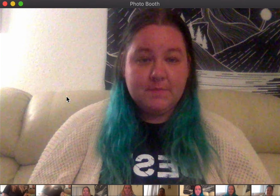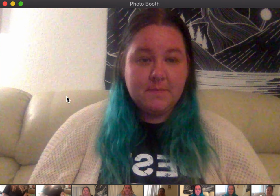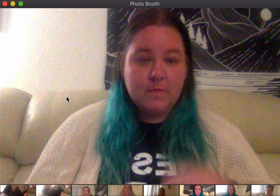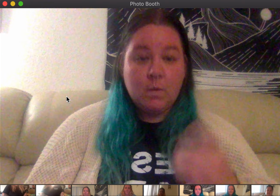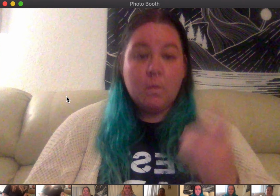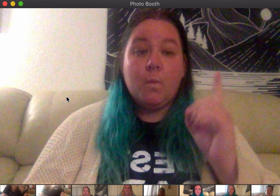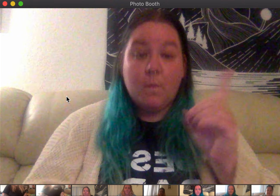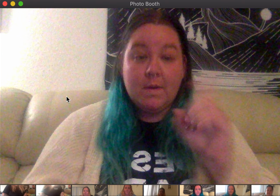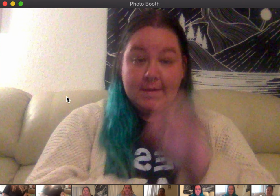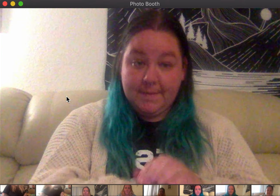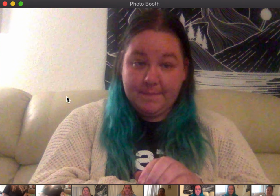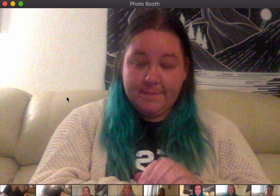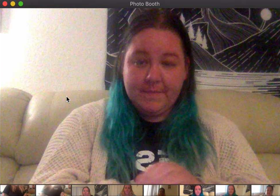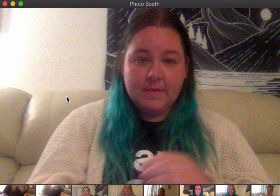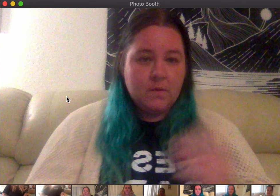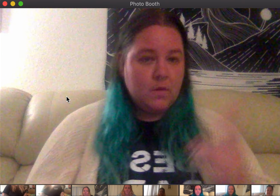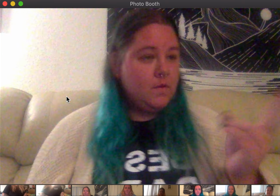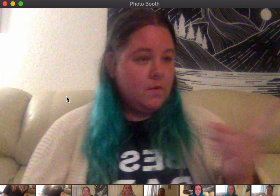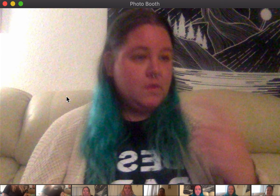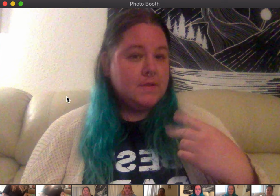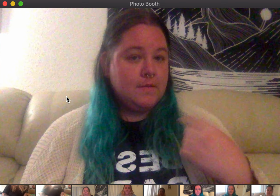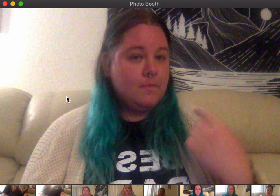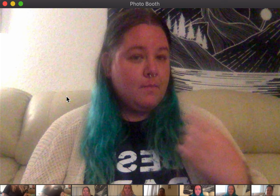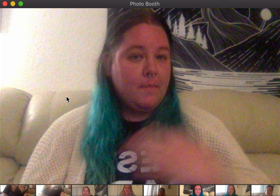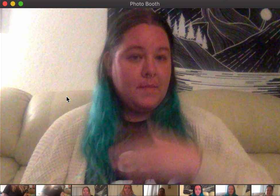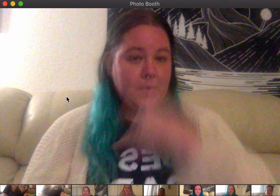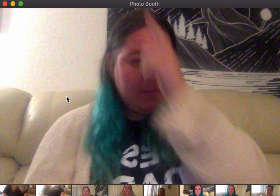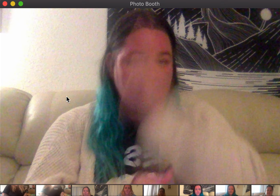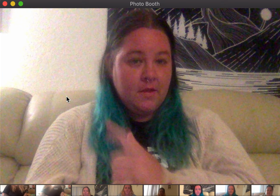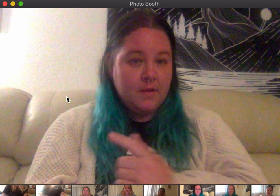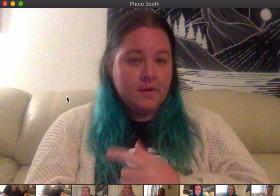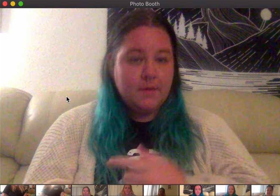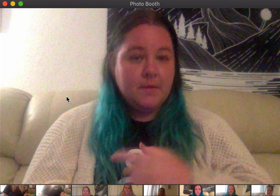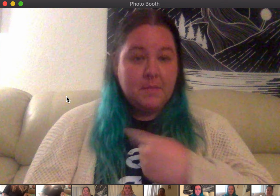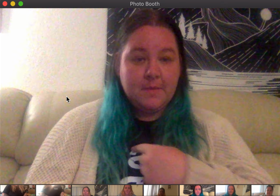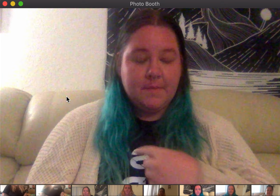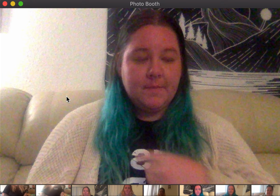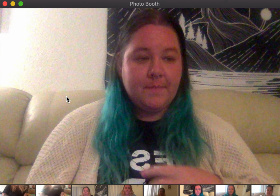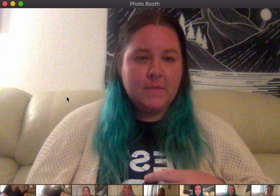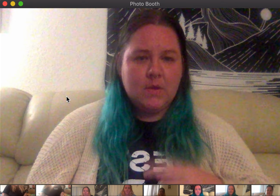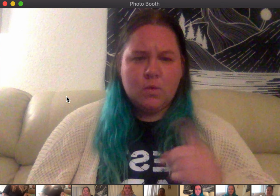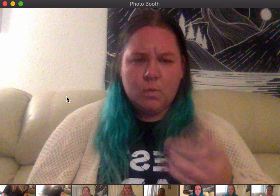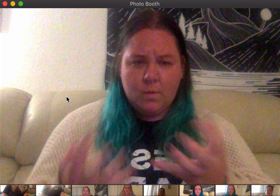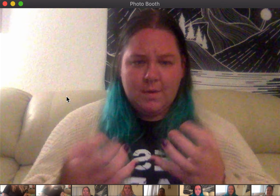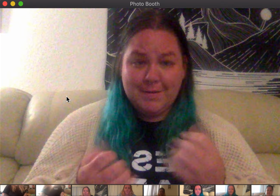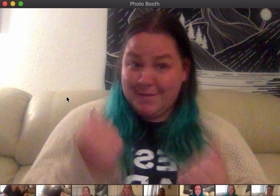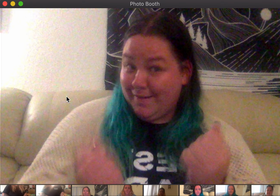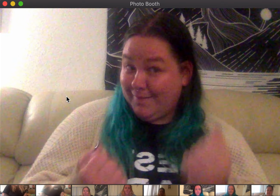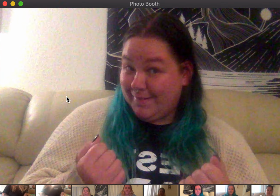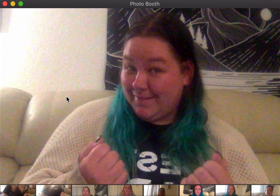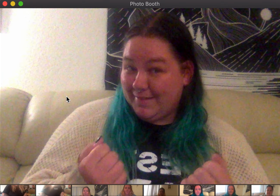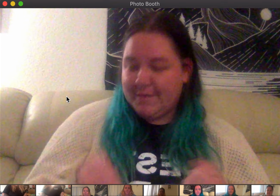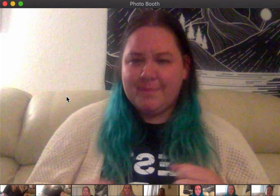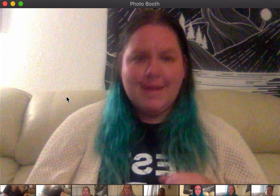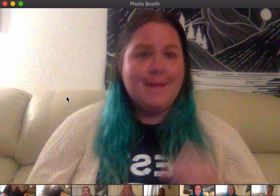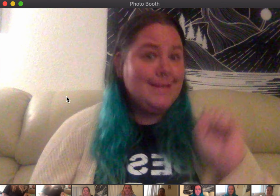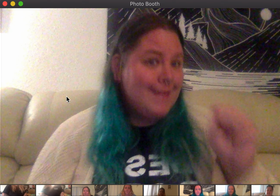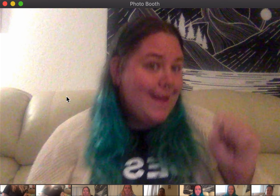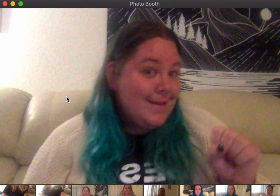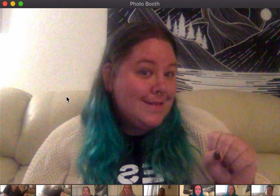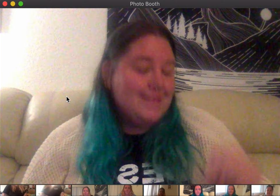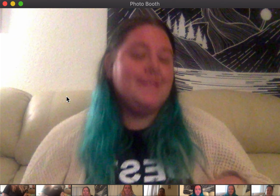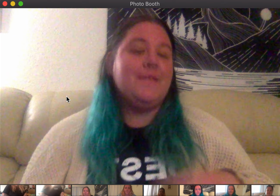you guys want to try driving? Of course, my brother and I are like, heck yeah, 10 and 12-year-olds, of course I want to try driving. And it